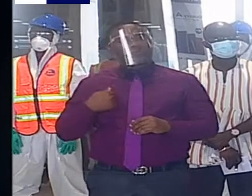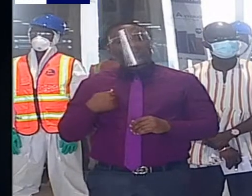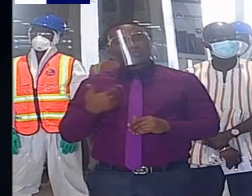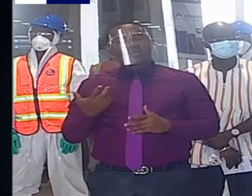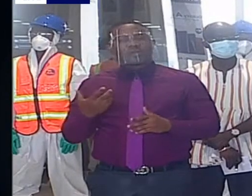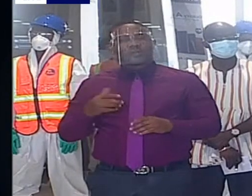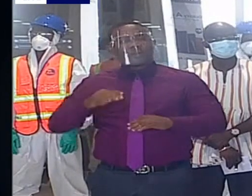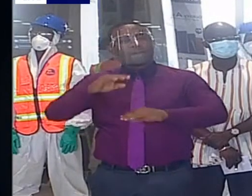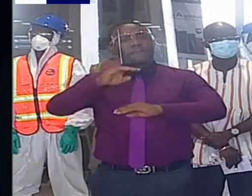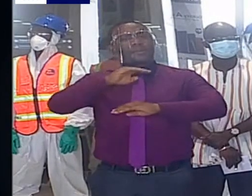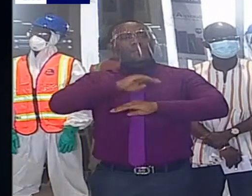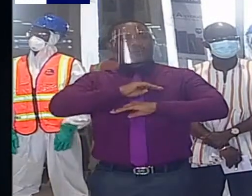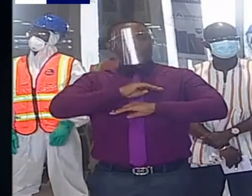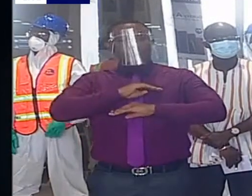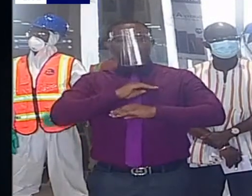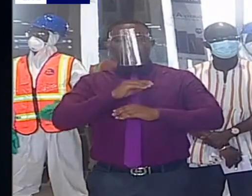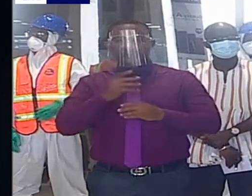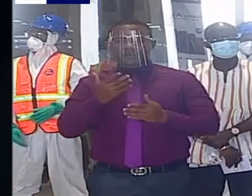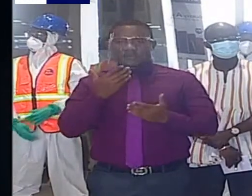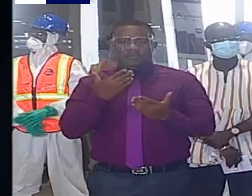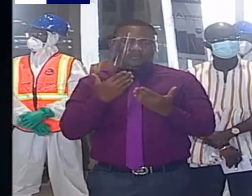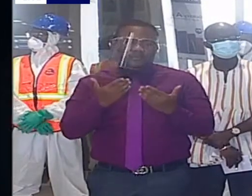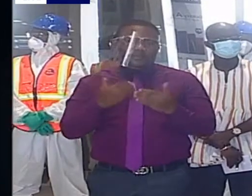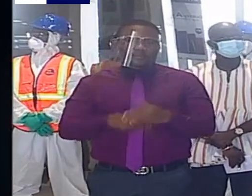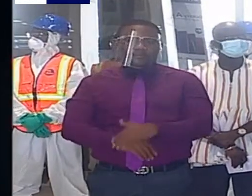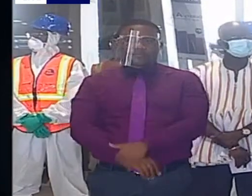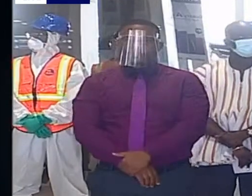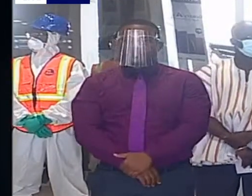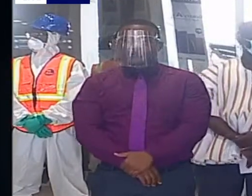I am convinced that it's worth it. Thank you very much.